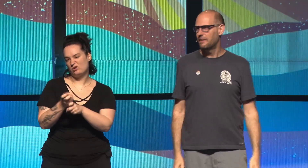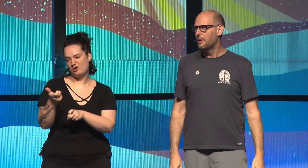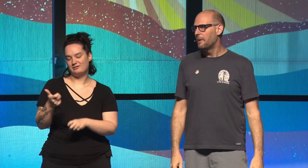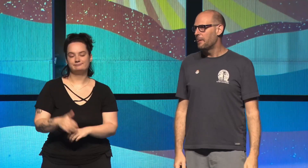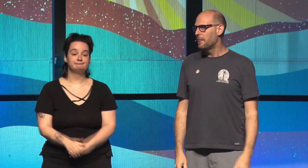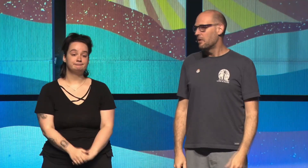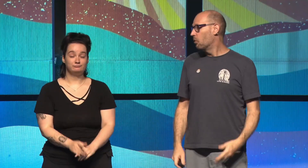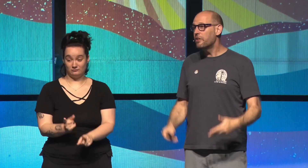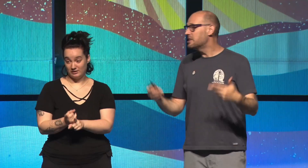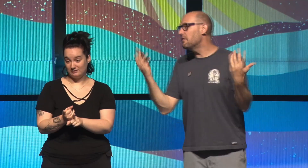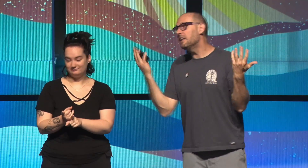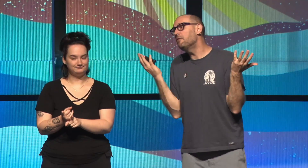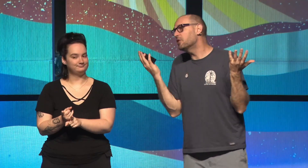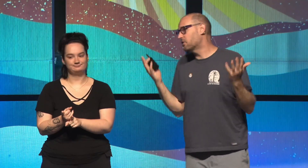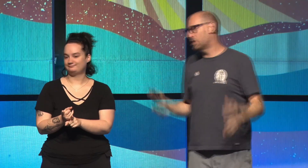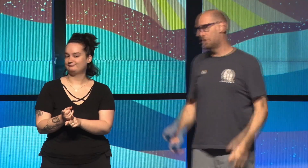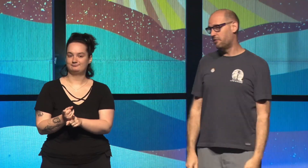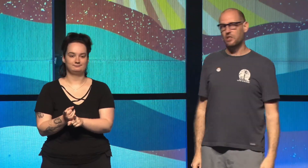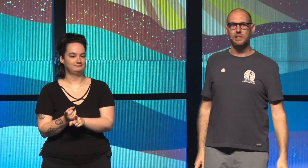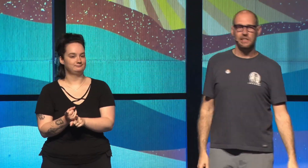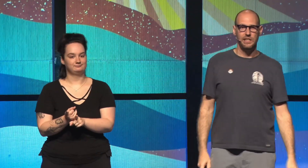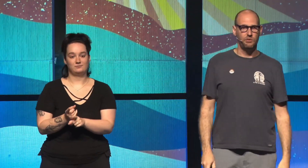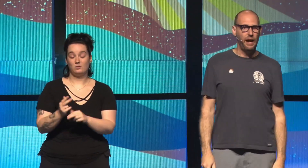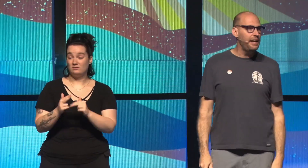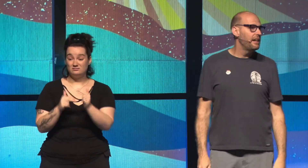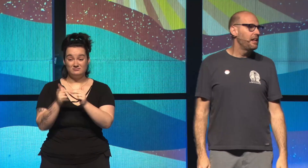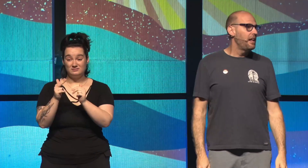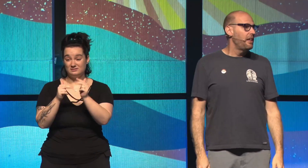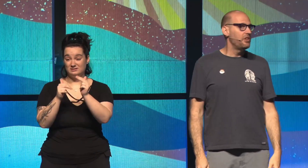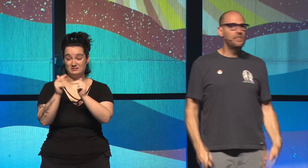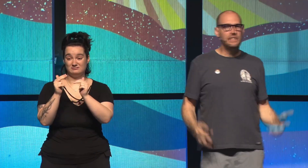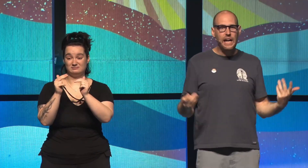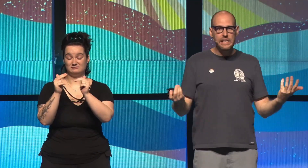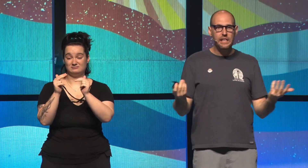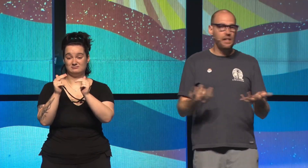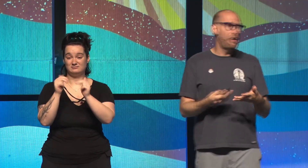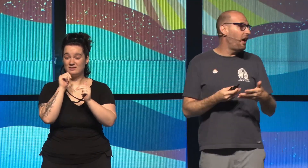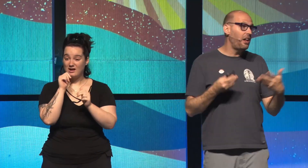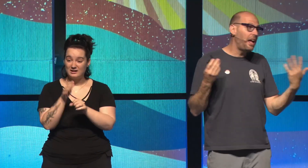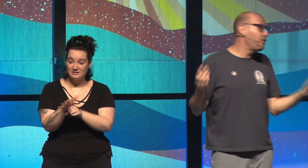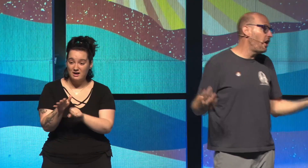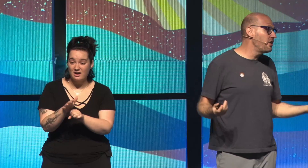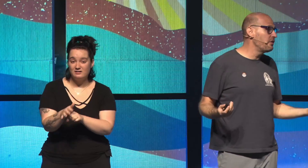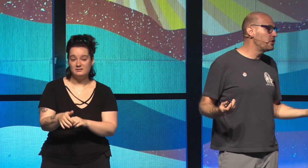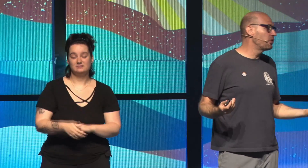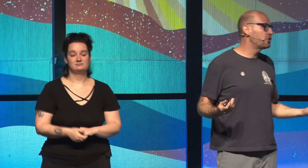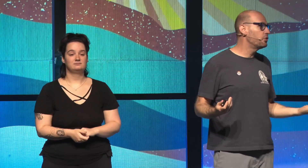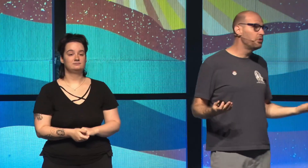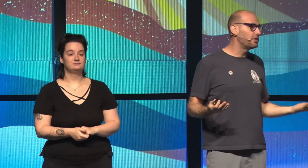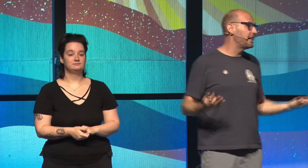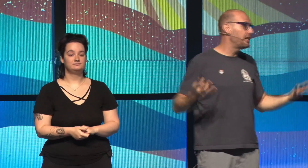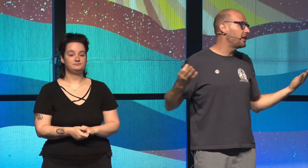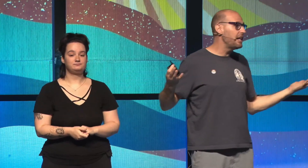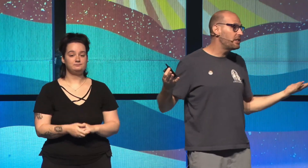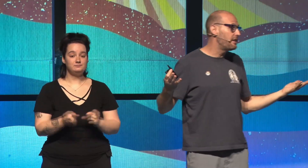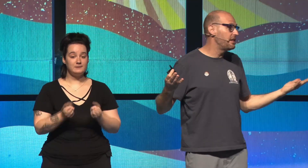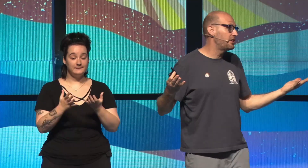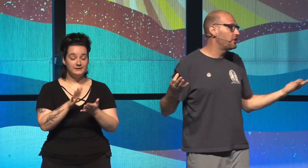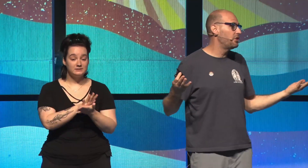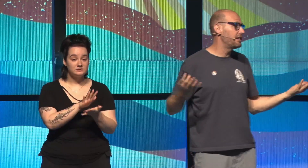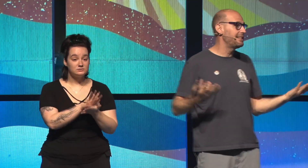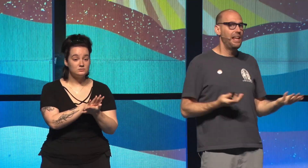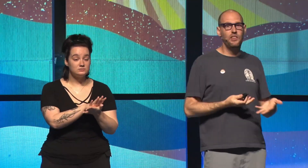day. Or there's even infrastructure deficiencies, right? There's this idea that a lot of our under-resourced schools and